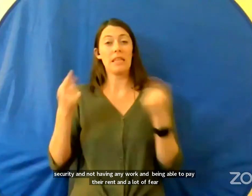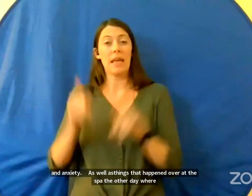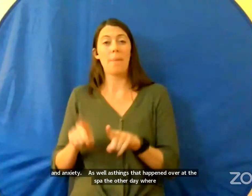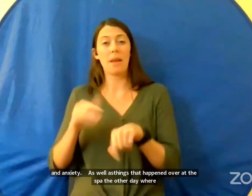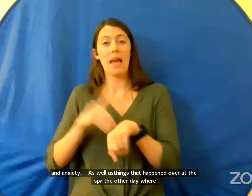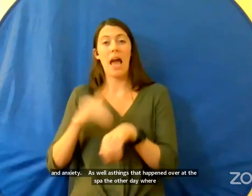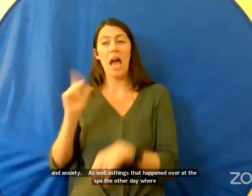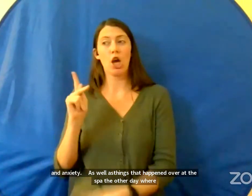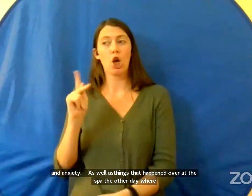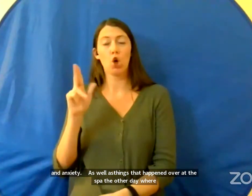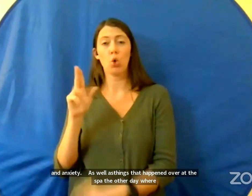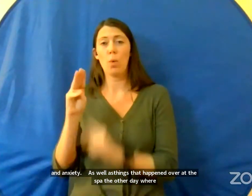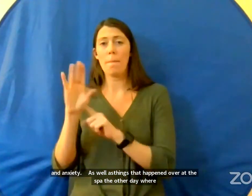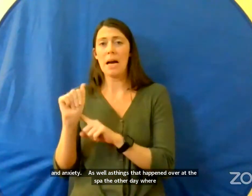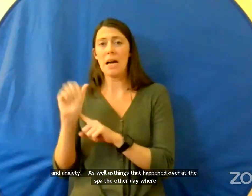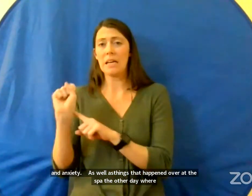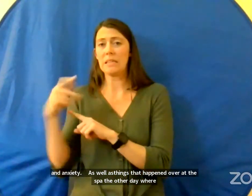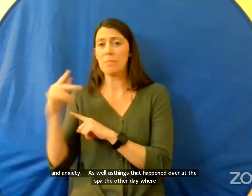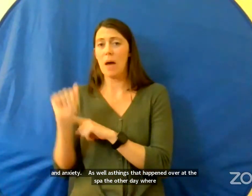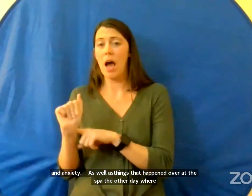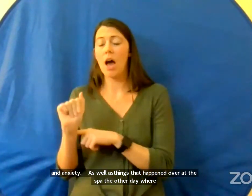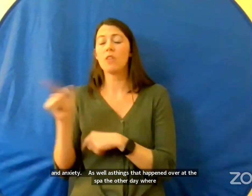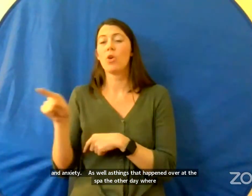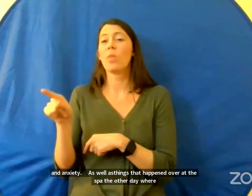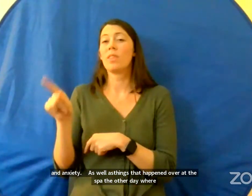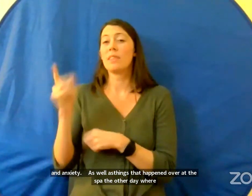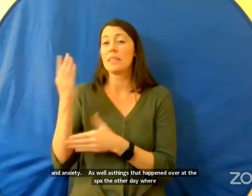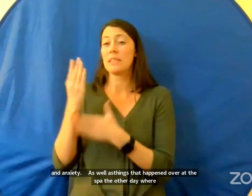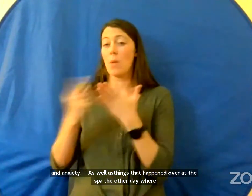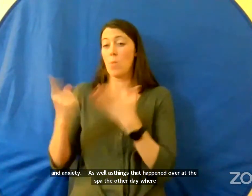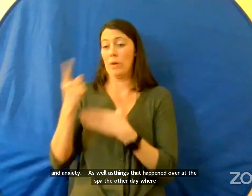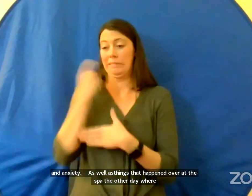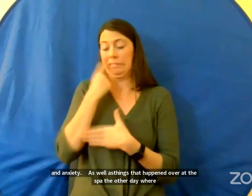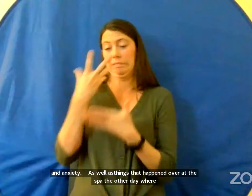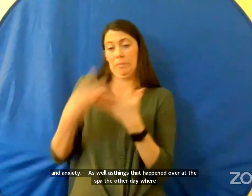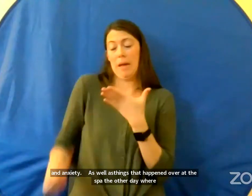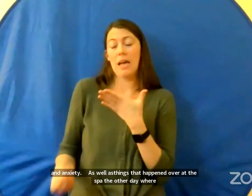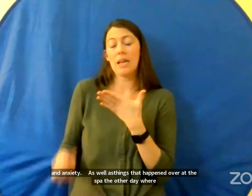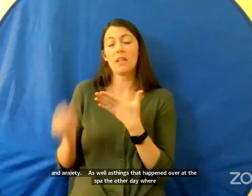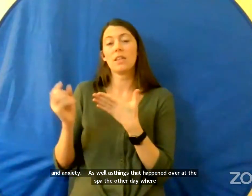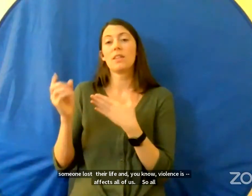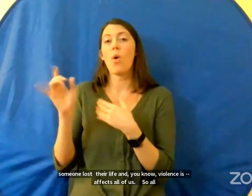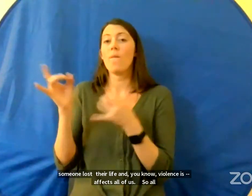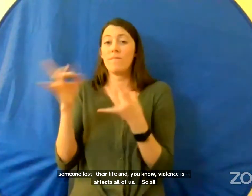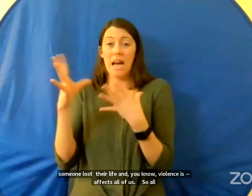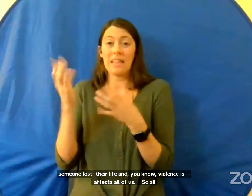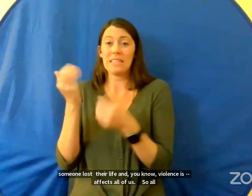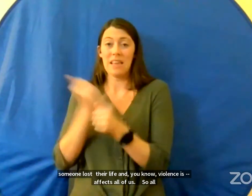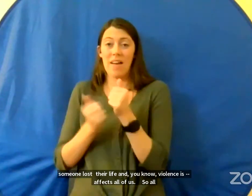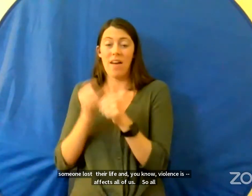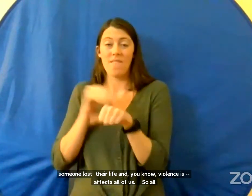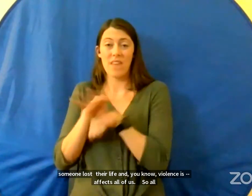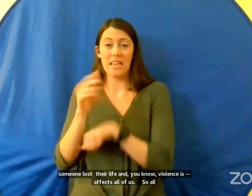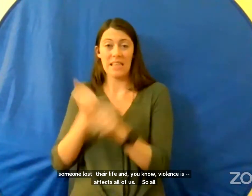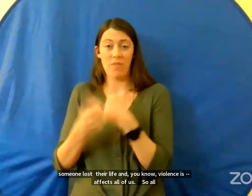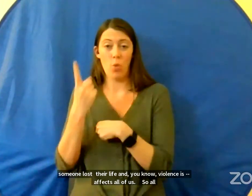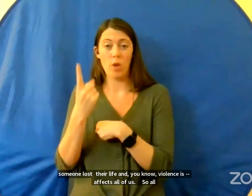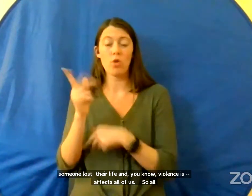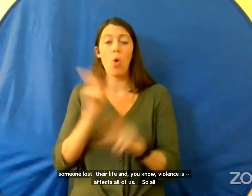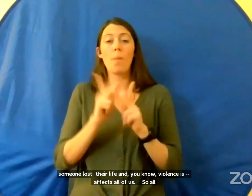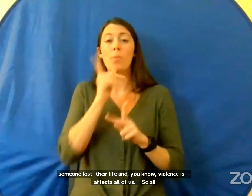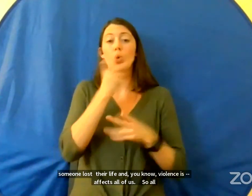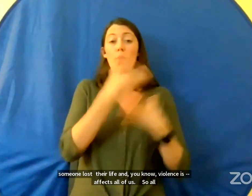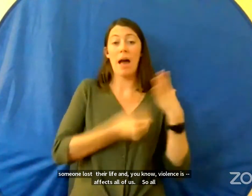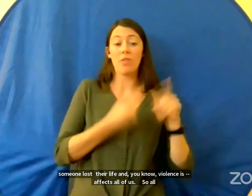you know, violence affects all of us. And so for all those folks who have passed away during COVID, all those folks who have been affected